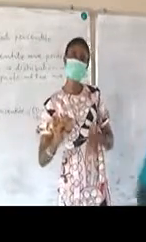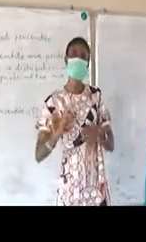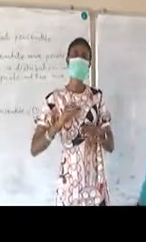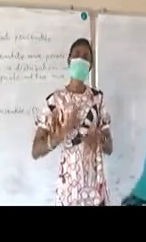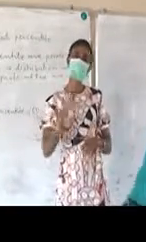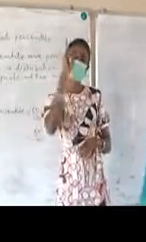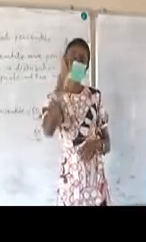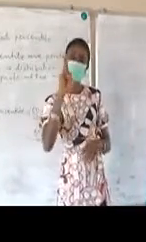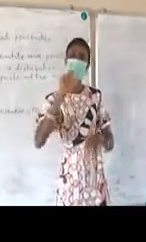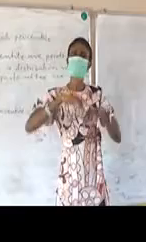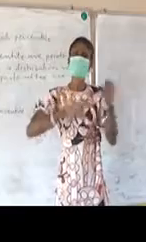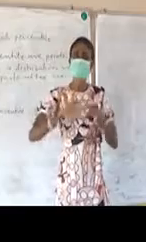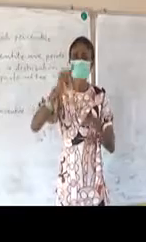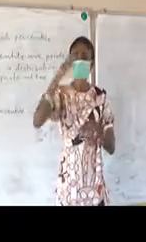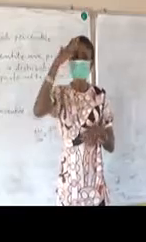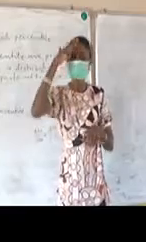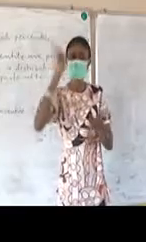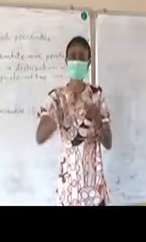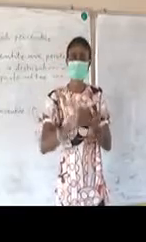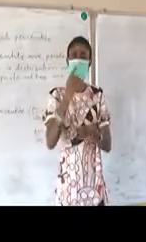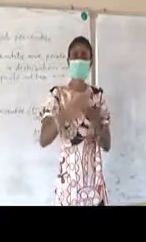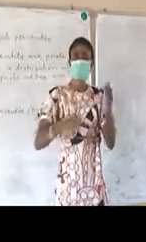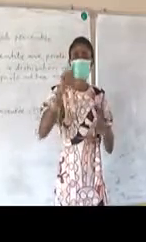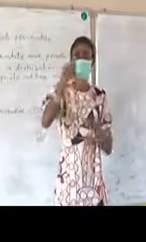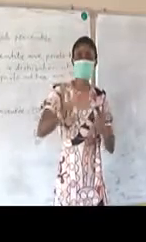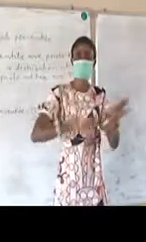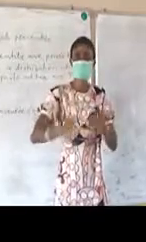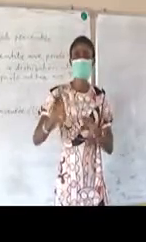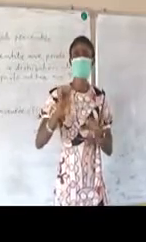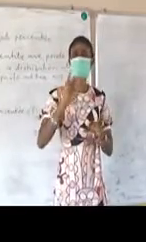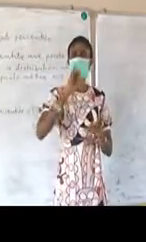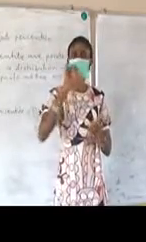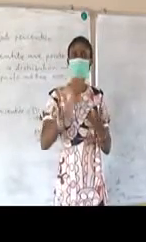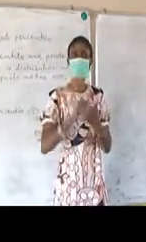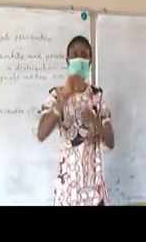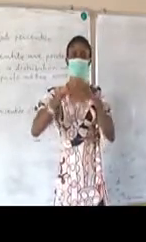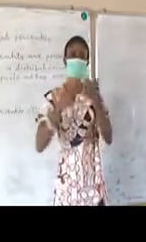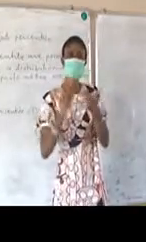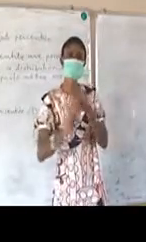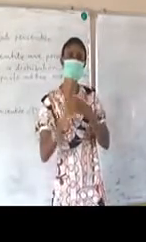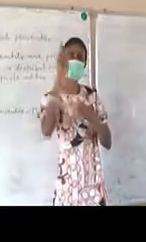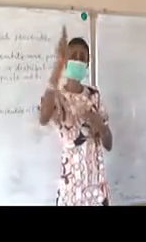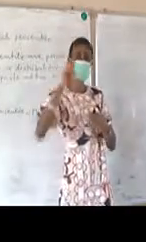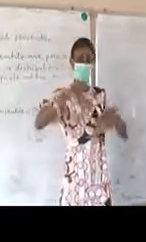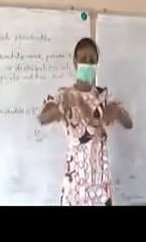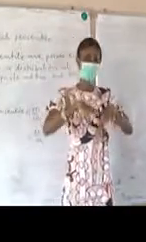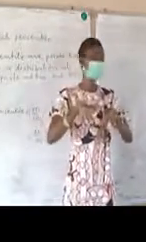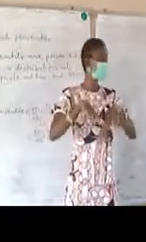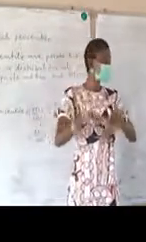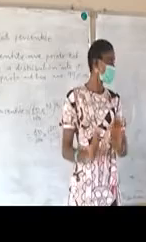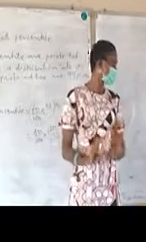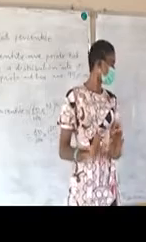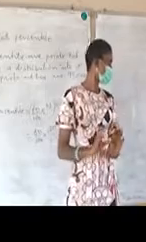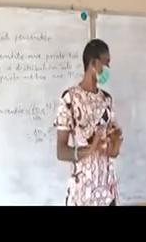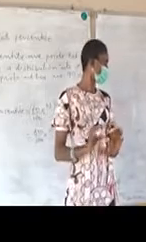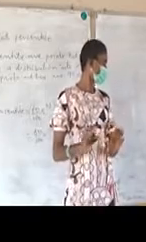upward? How do you know that? So what you do, you go to the upper class boundary where you have